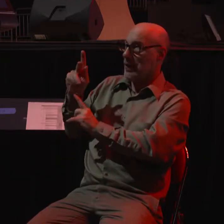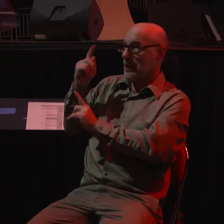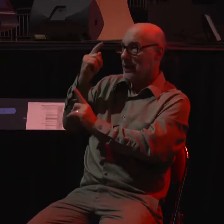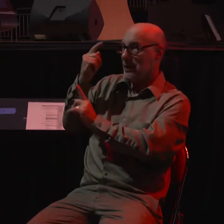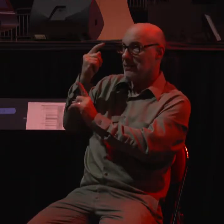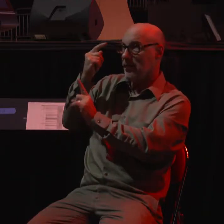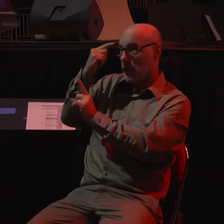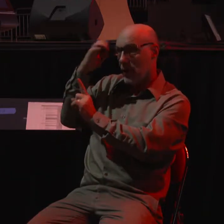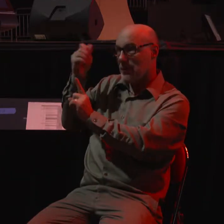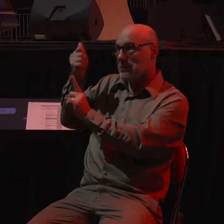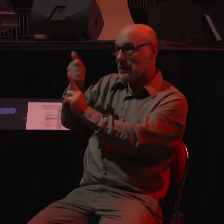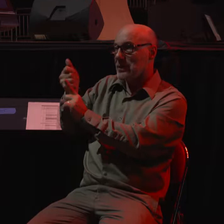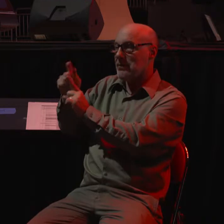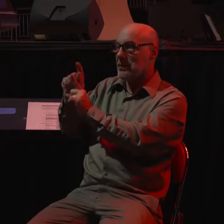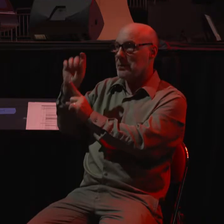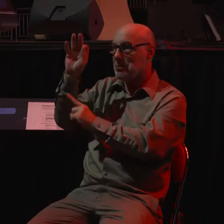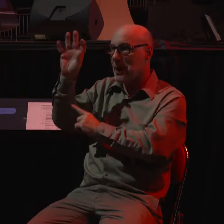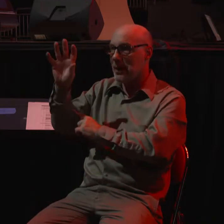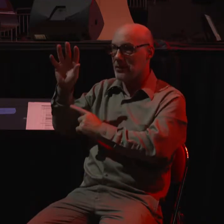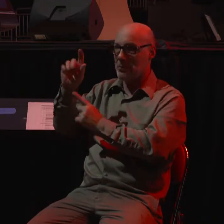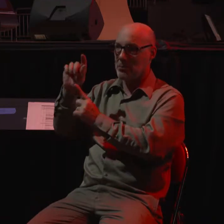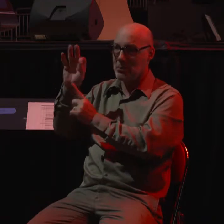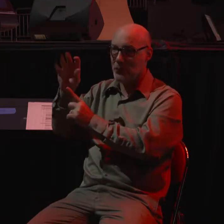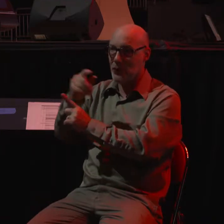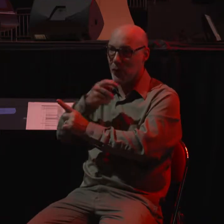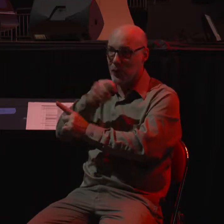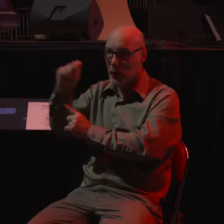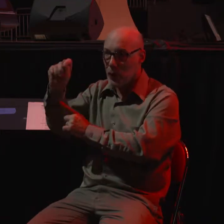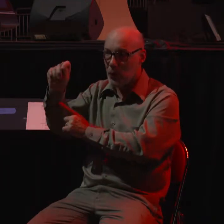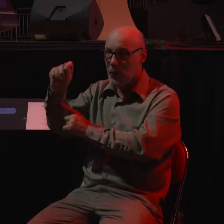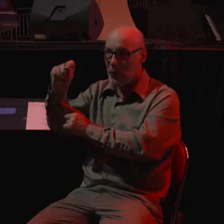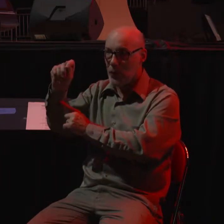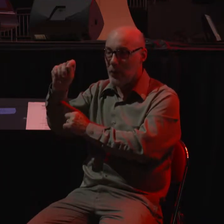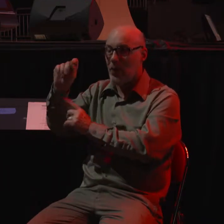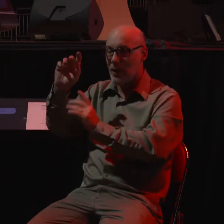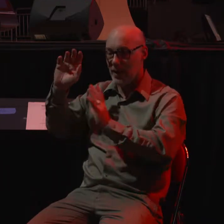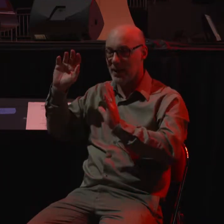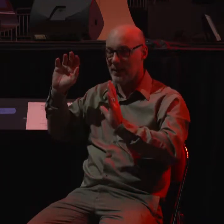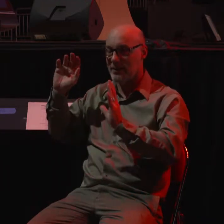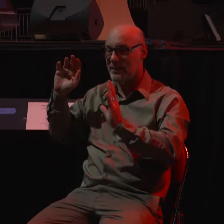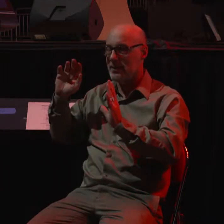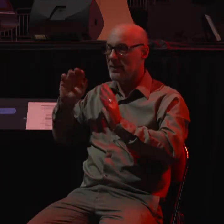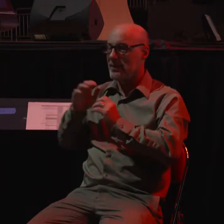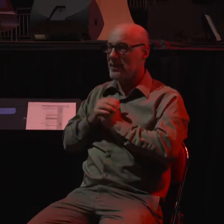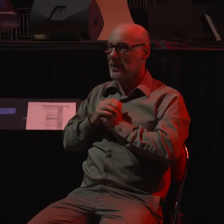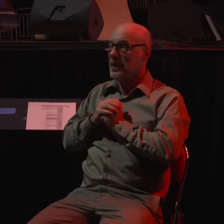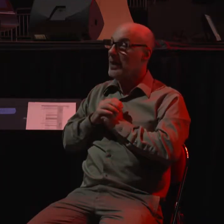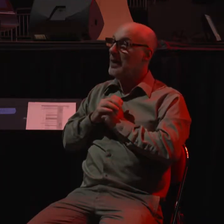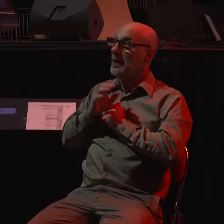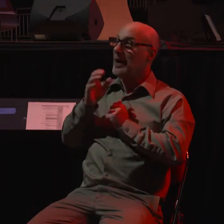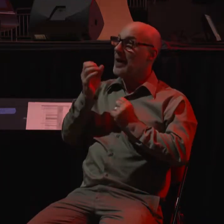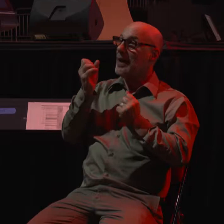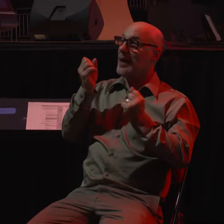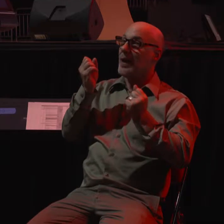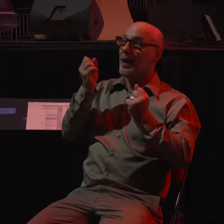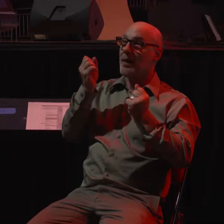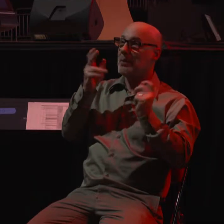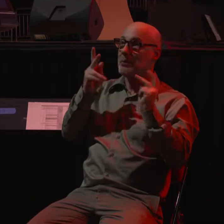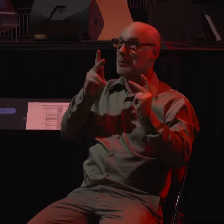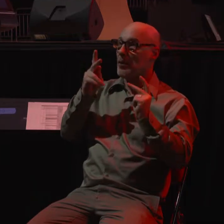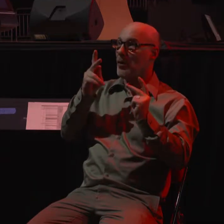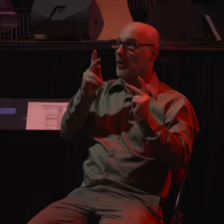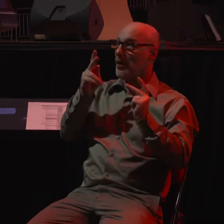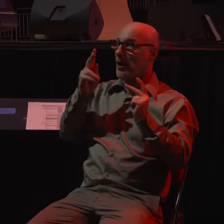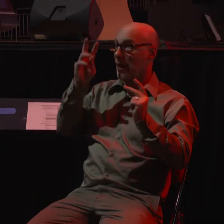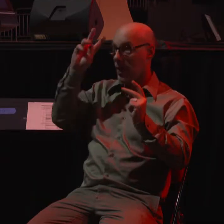pastor theologian, and everything that he did was deeply theological. So I think that's one of the great misconceptions about King. I think folks are likely to think